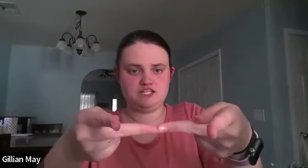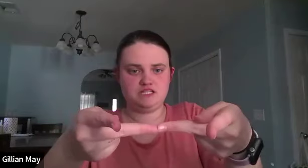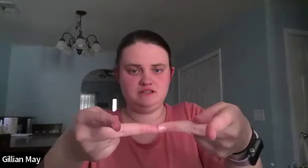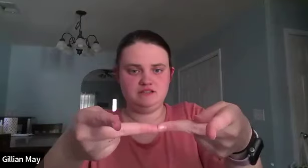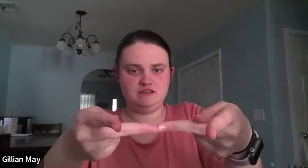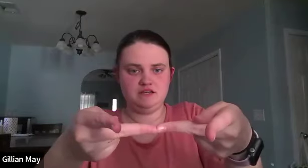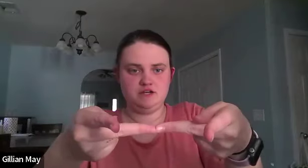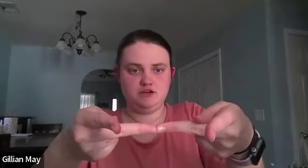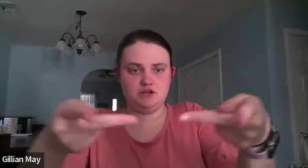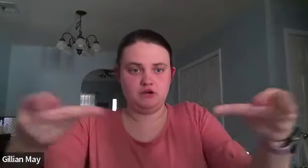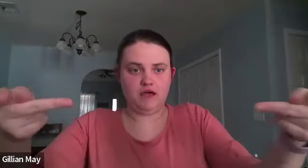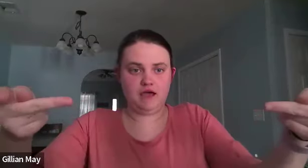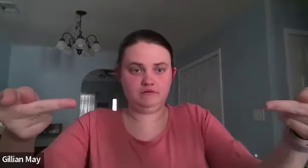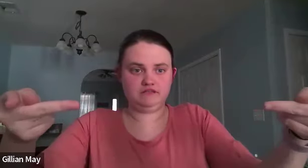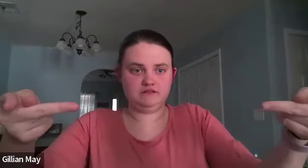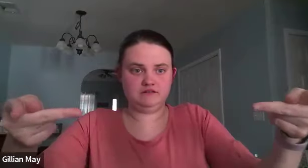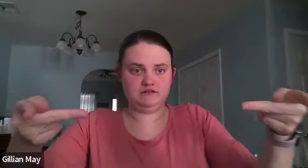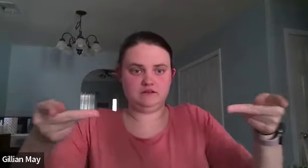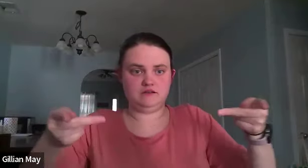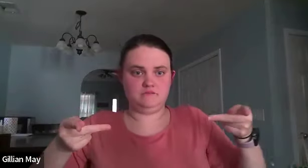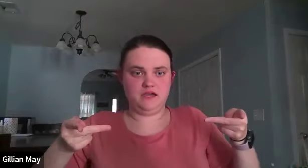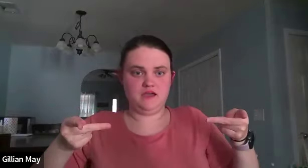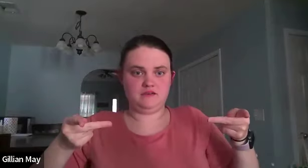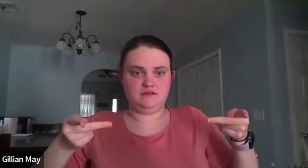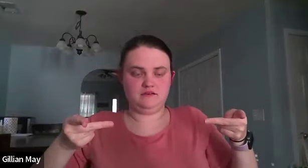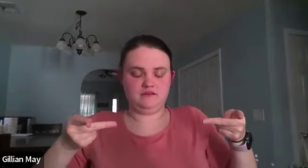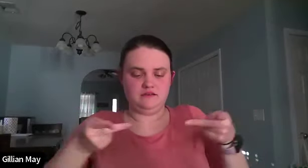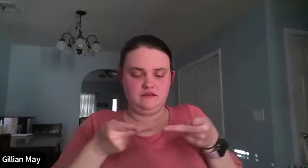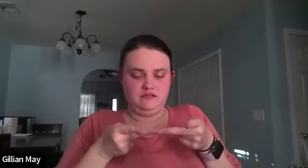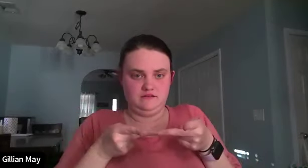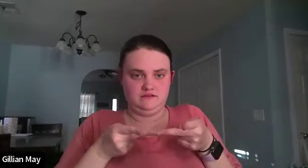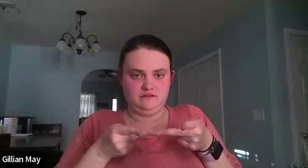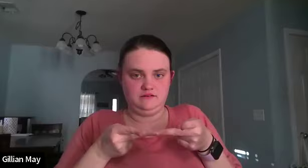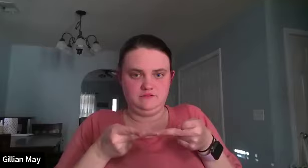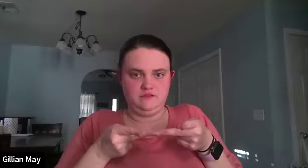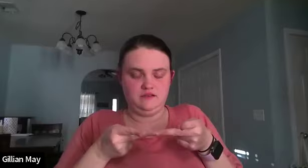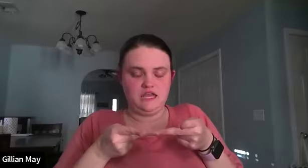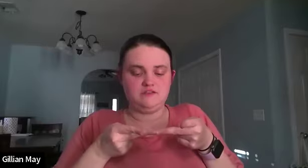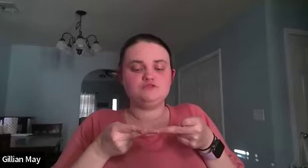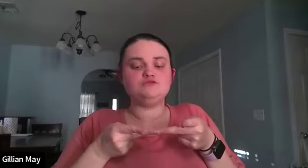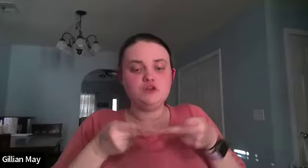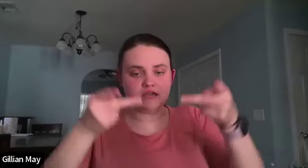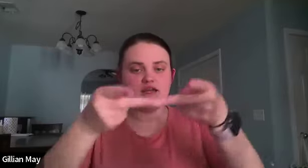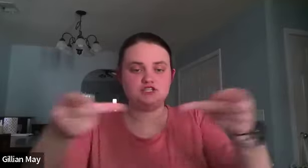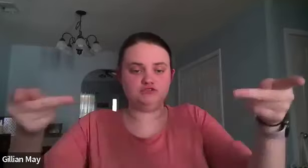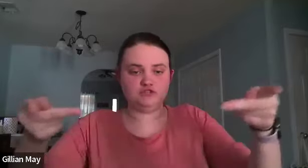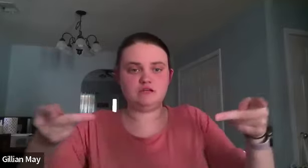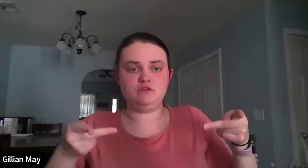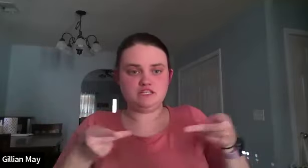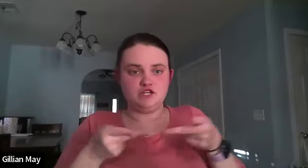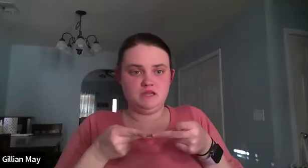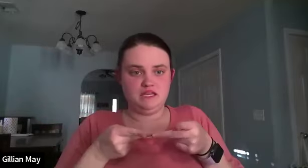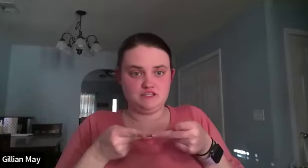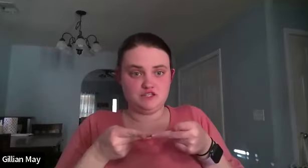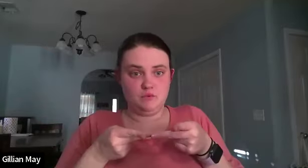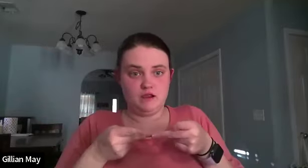touching. You're going to go out, come back, in. And if you look at it as you do it, it looks like you're making a square,